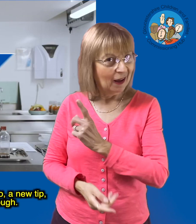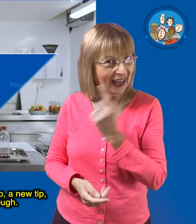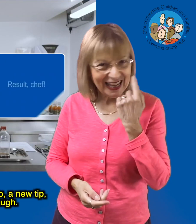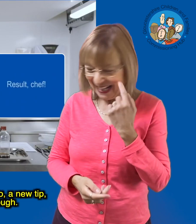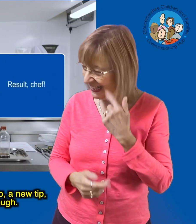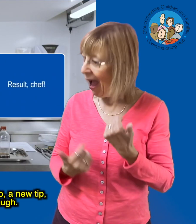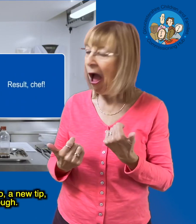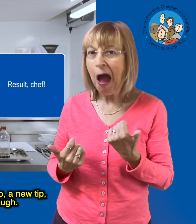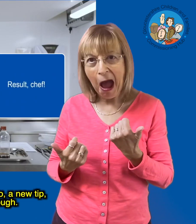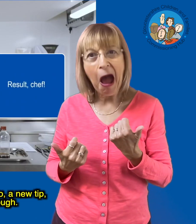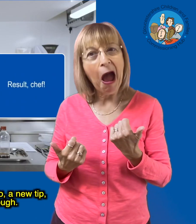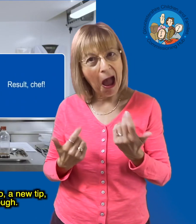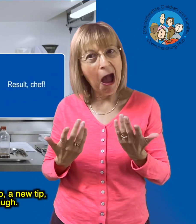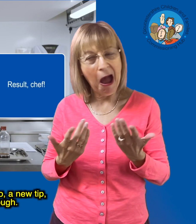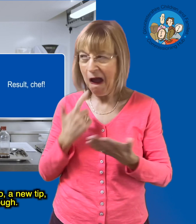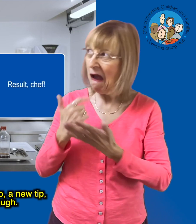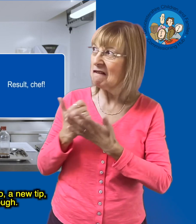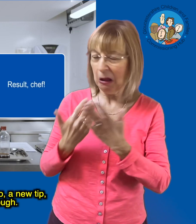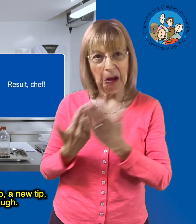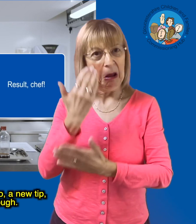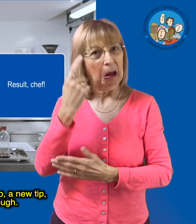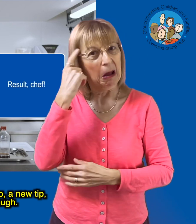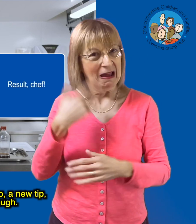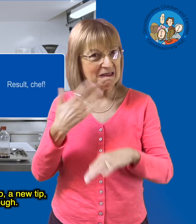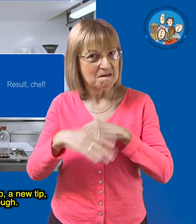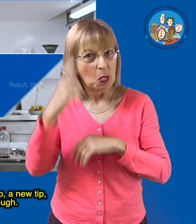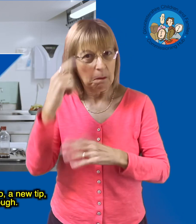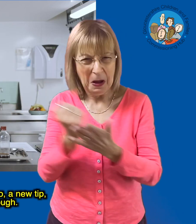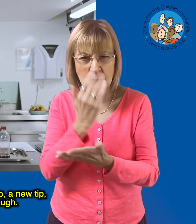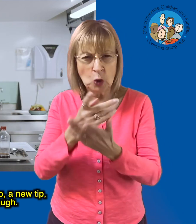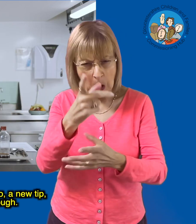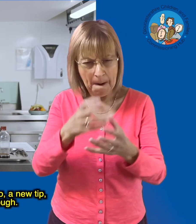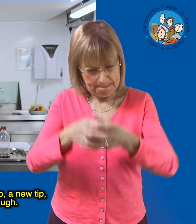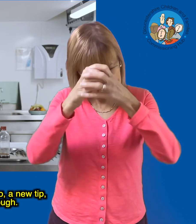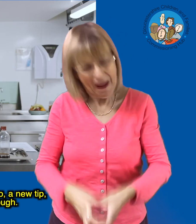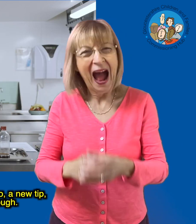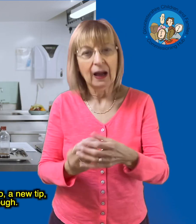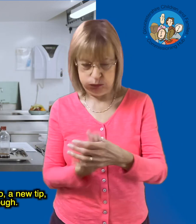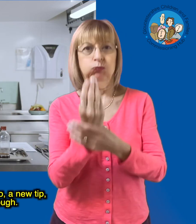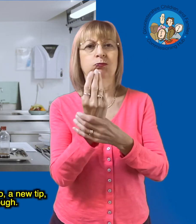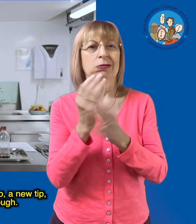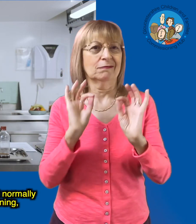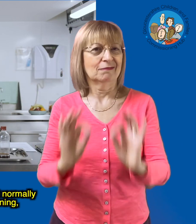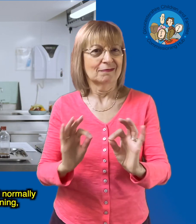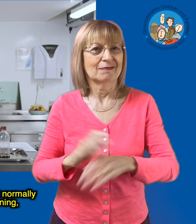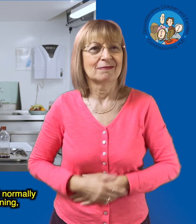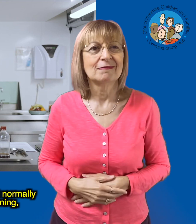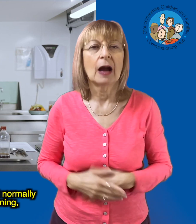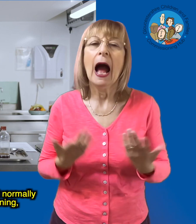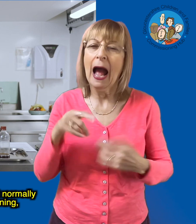So yes, second attempt, it did go, so there you go, a new tip. You just got to make sure you bang it hard enough.